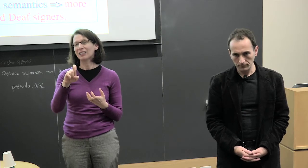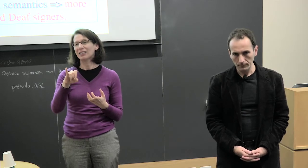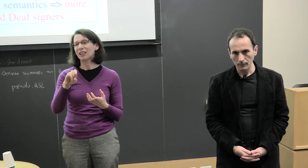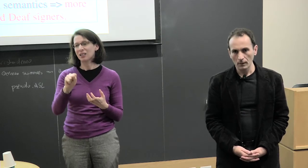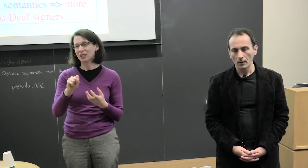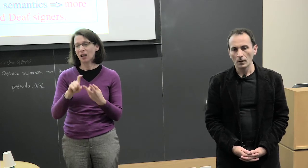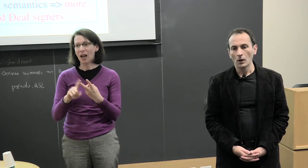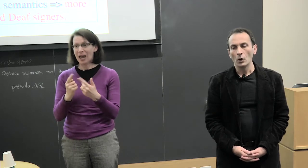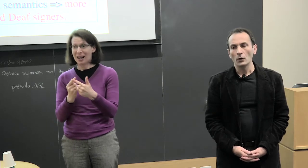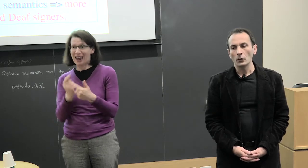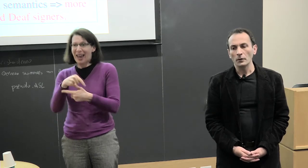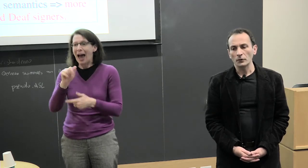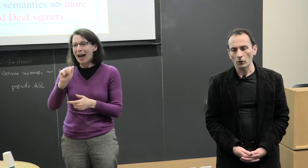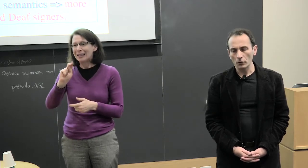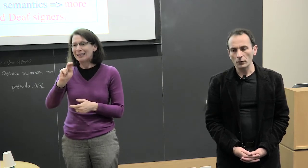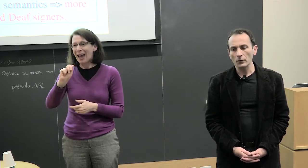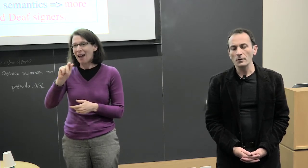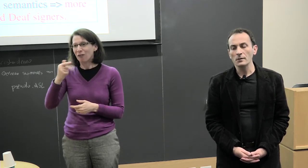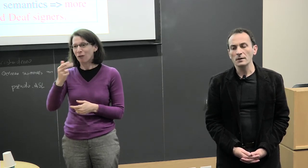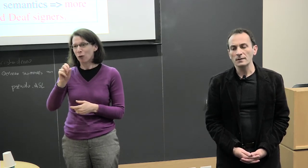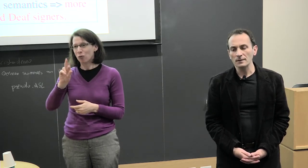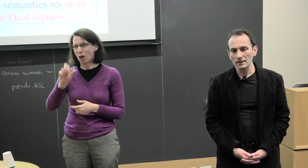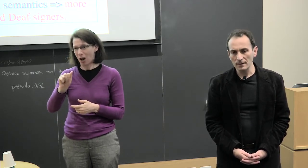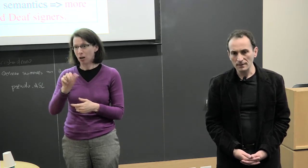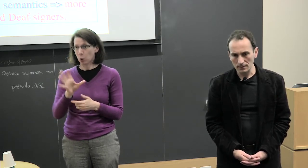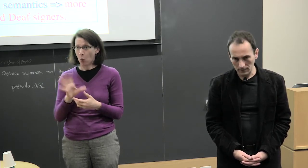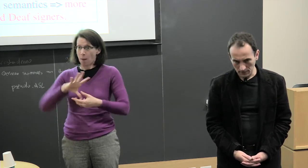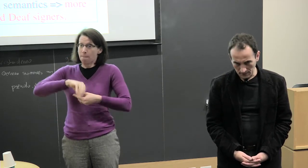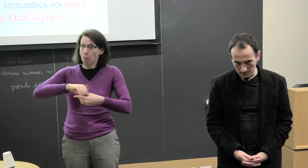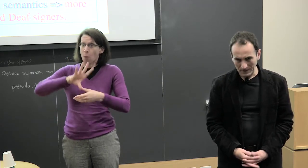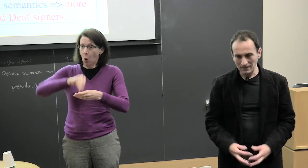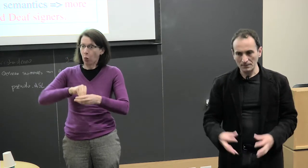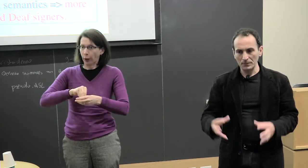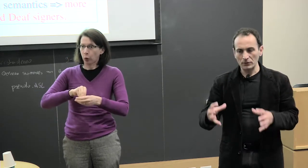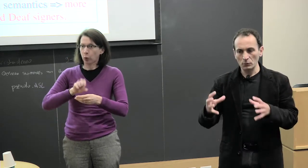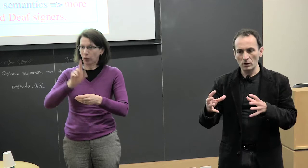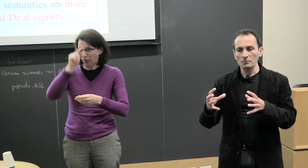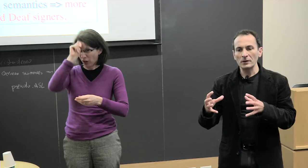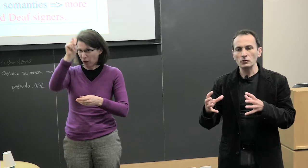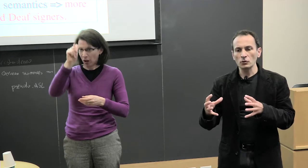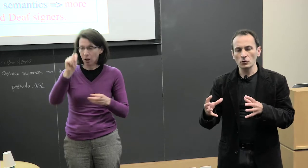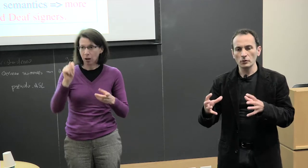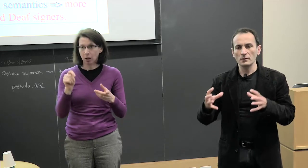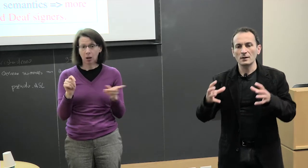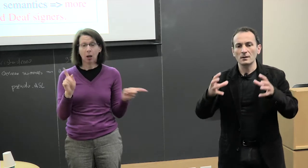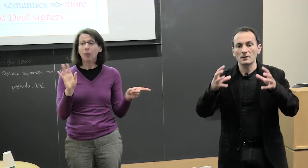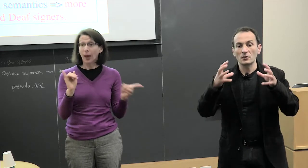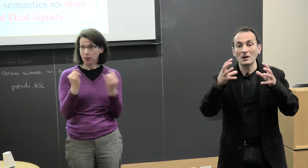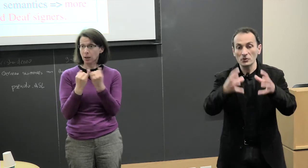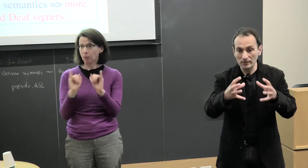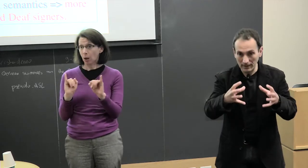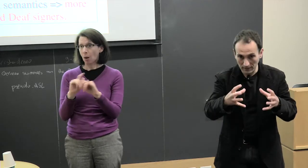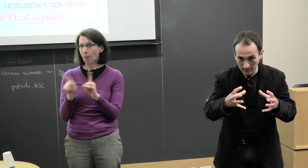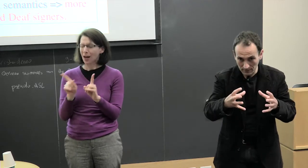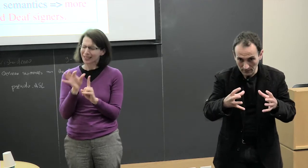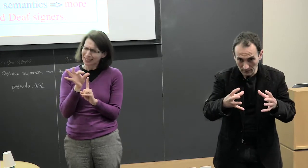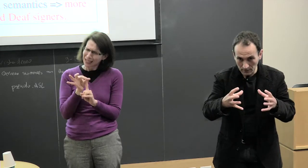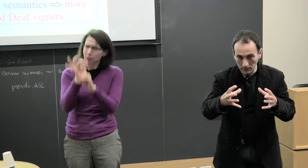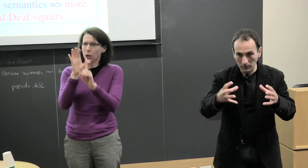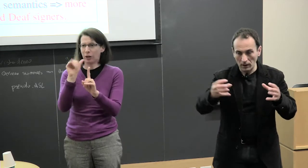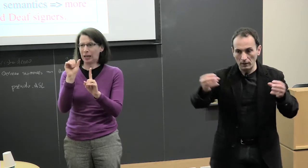variable versus non-variable. So this is independent, but you want to make sure that in this special